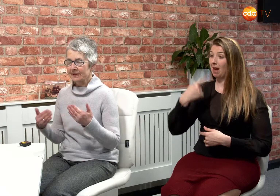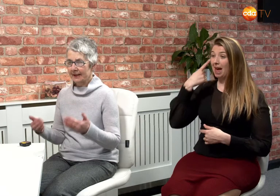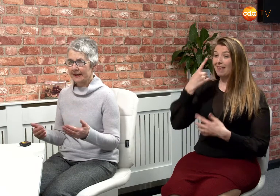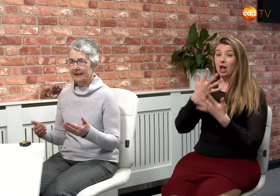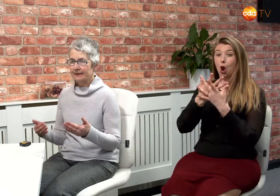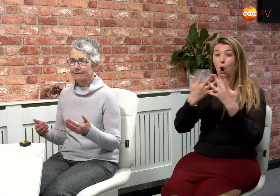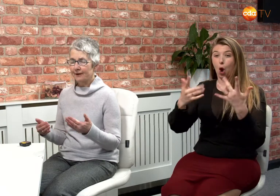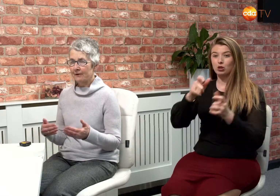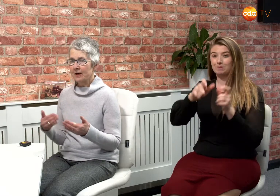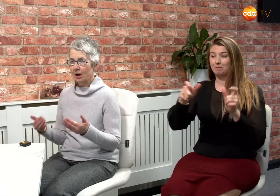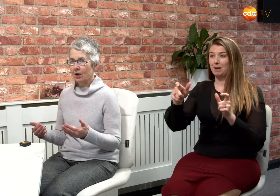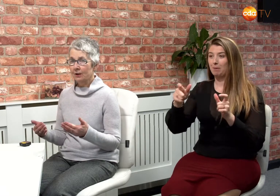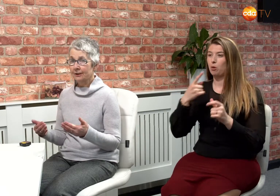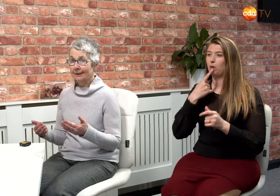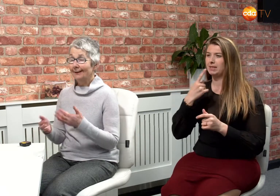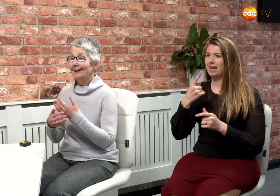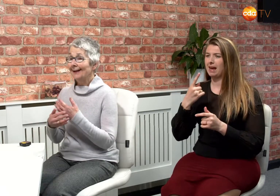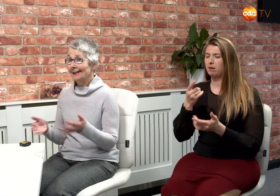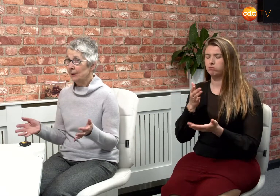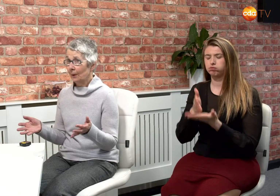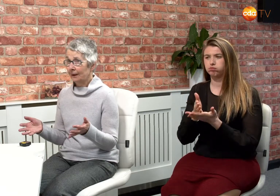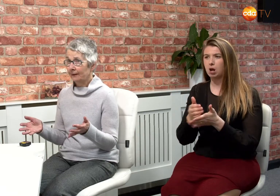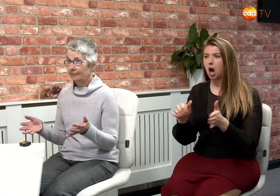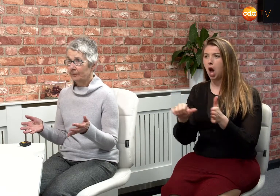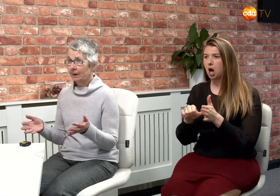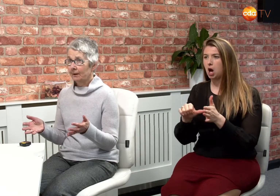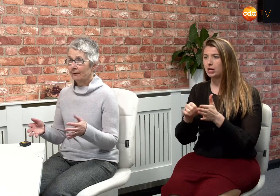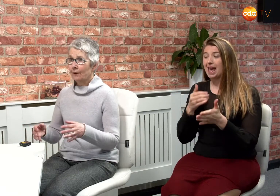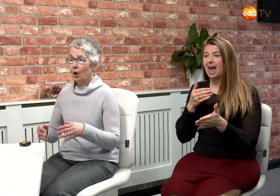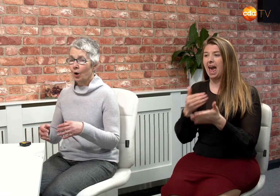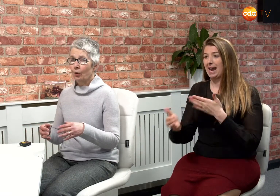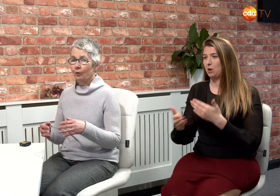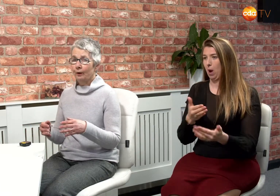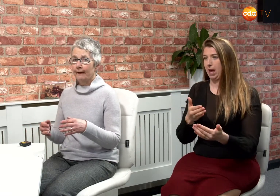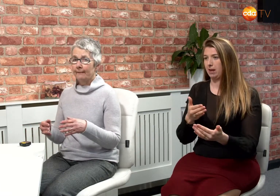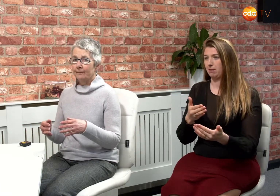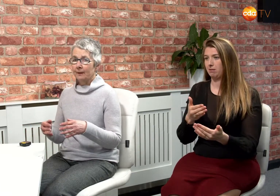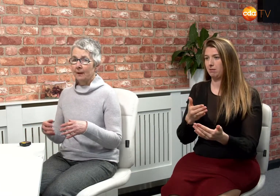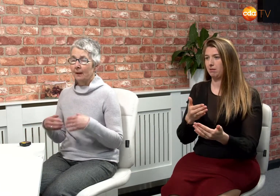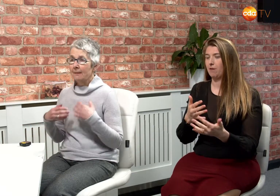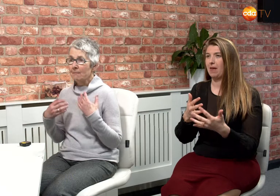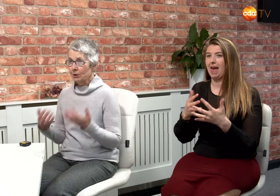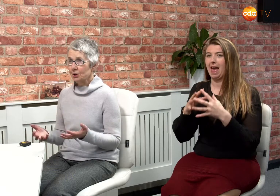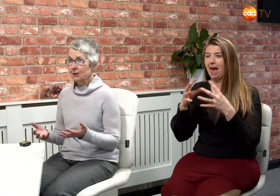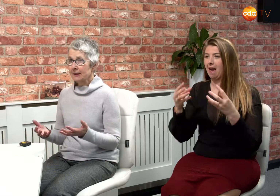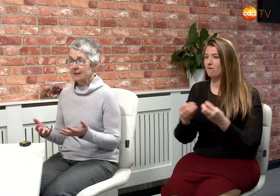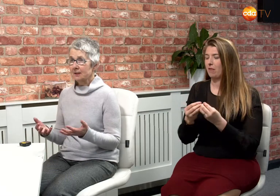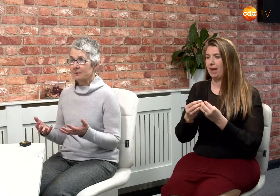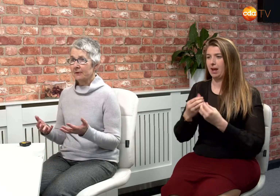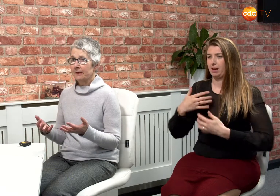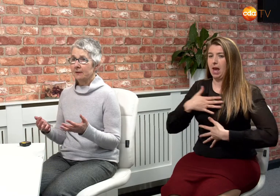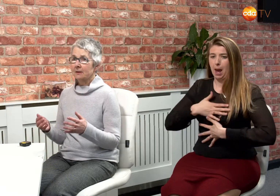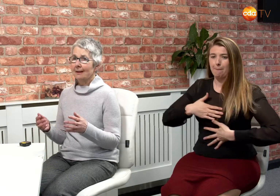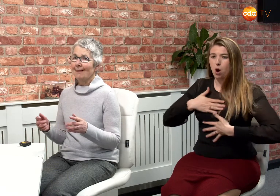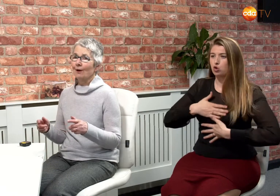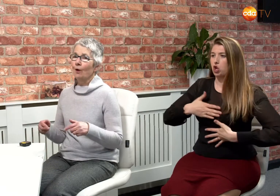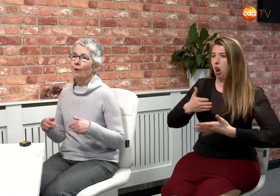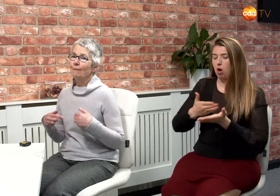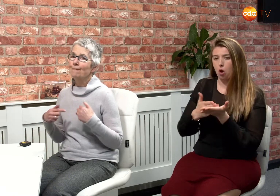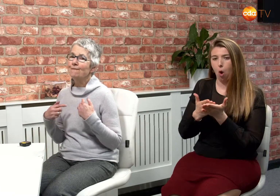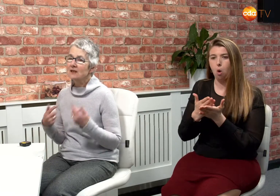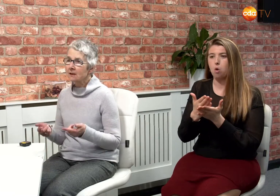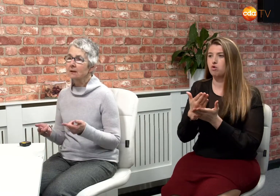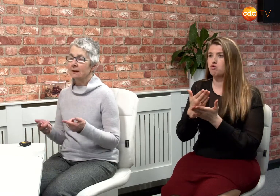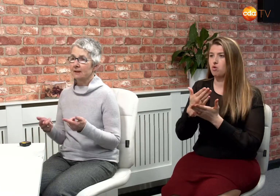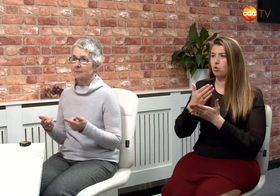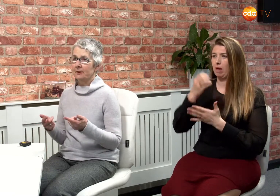of people say it's very hard anyway. The whole emotional experience and the